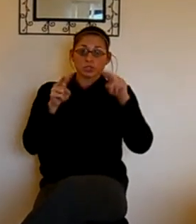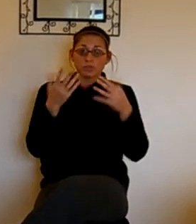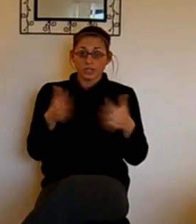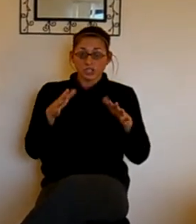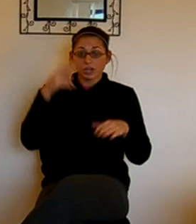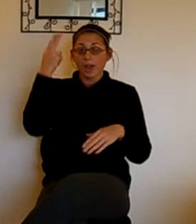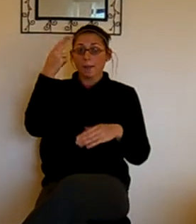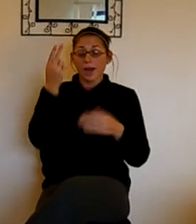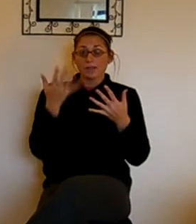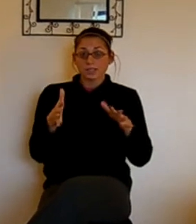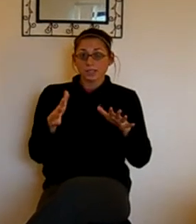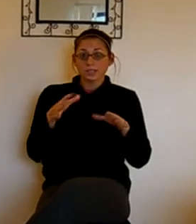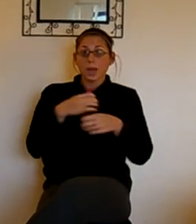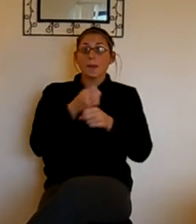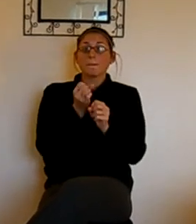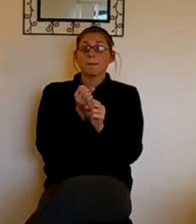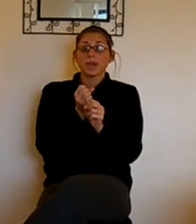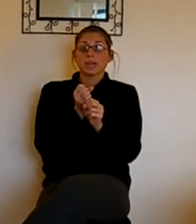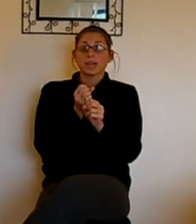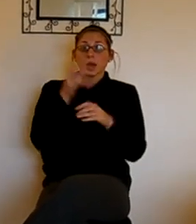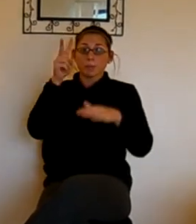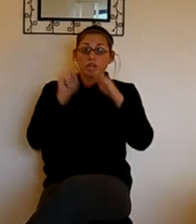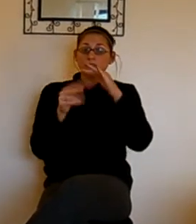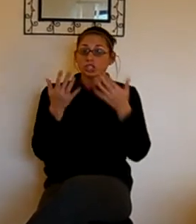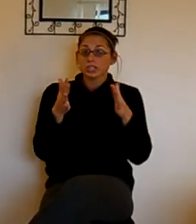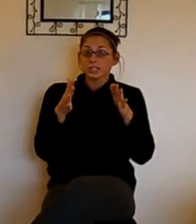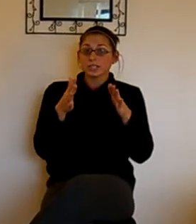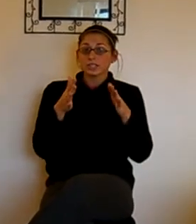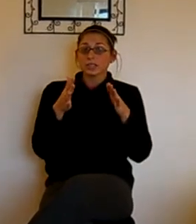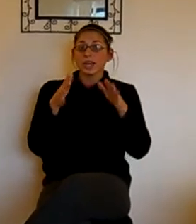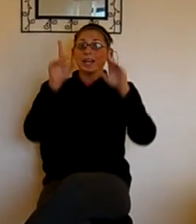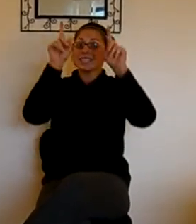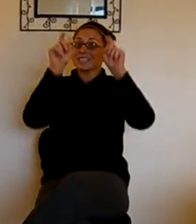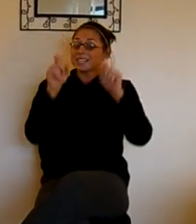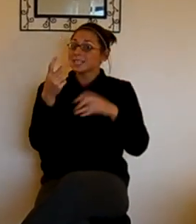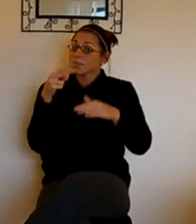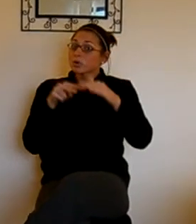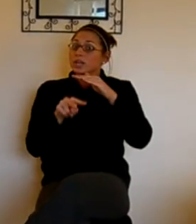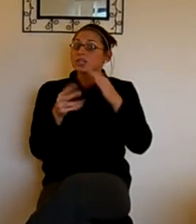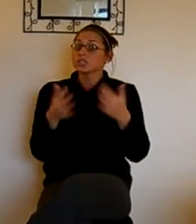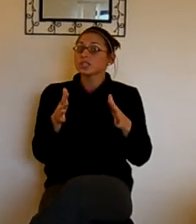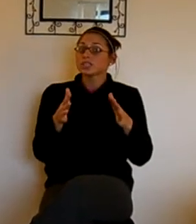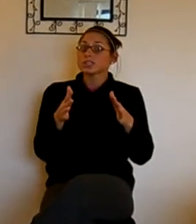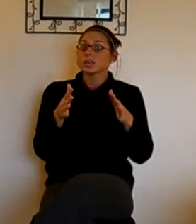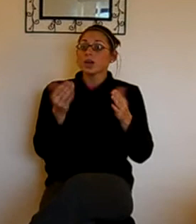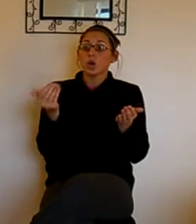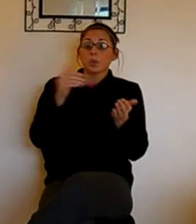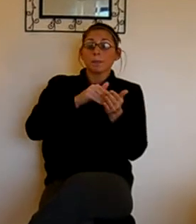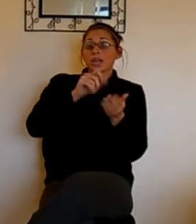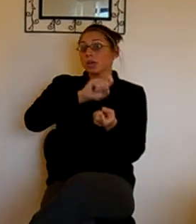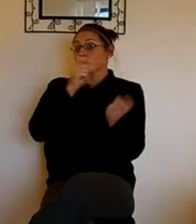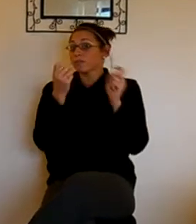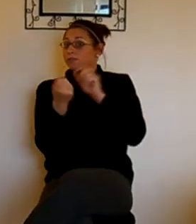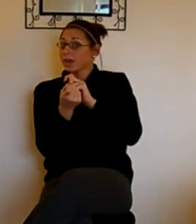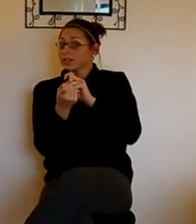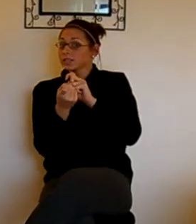hypothesis, making predictions, testing those predictions, repeating and revising any experiments if